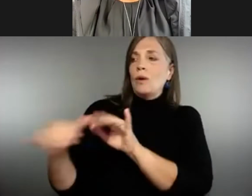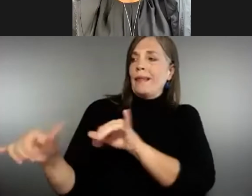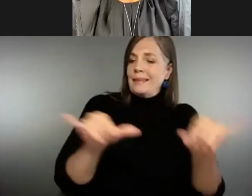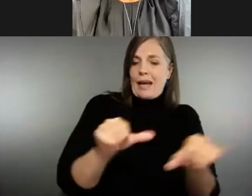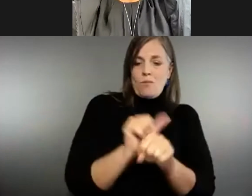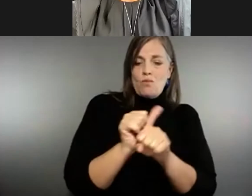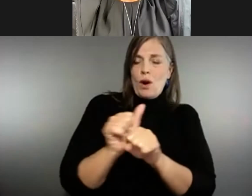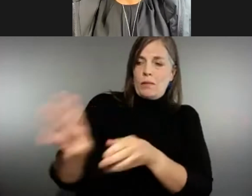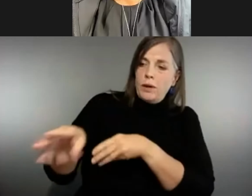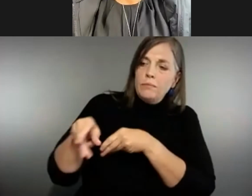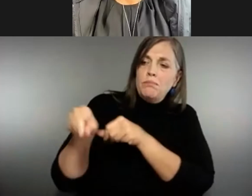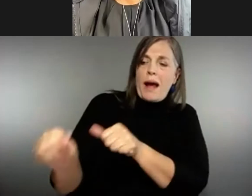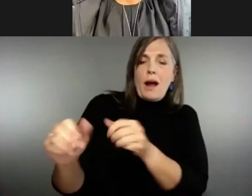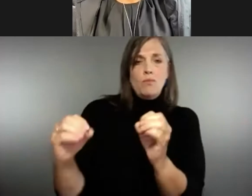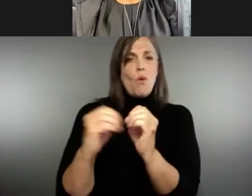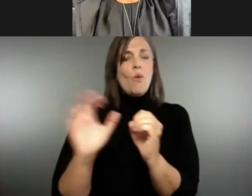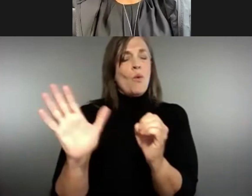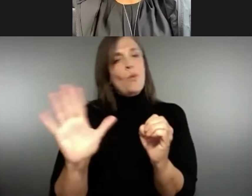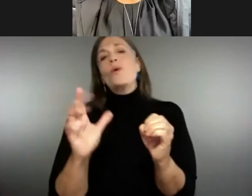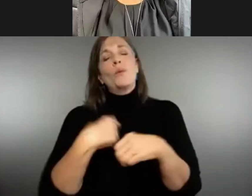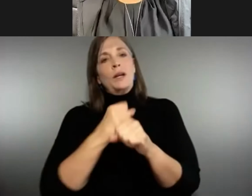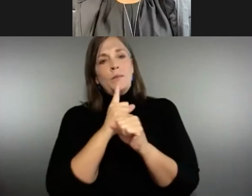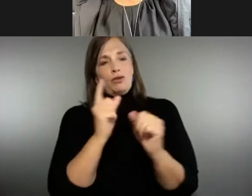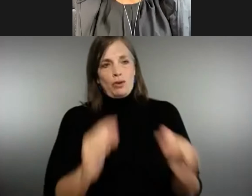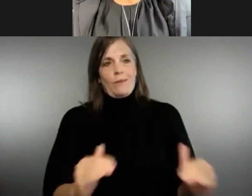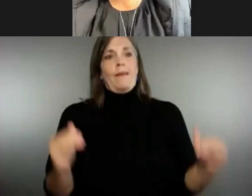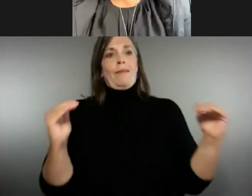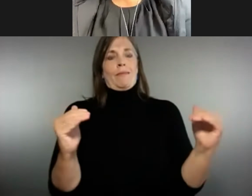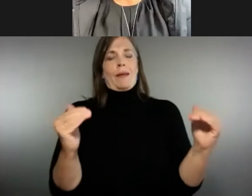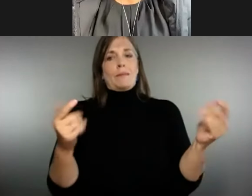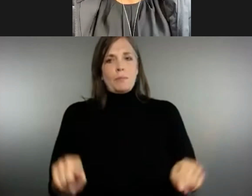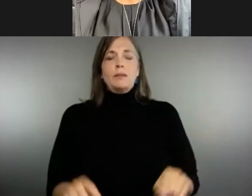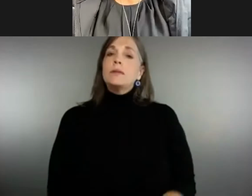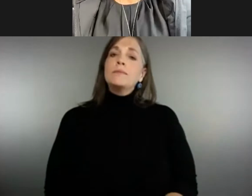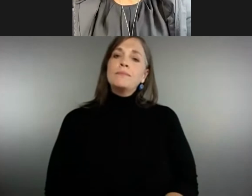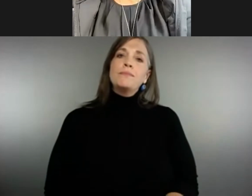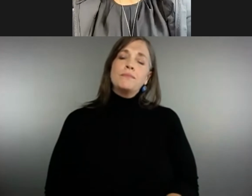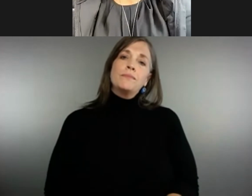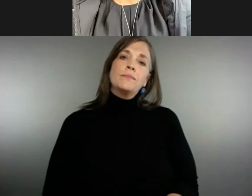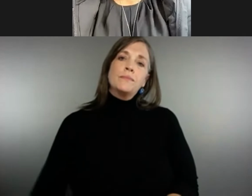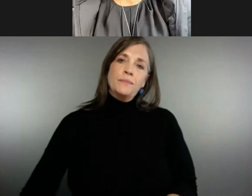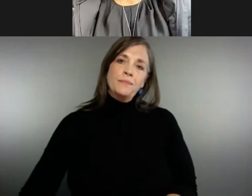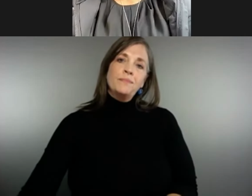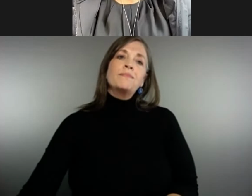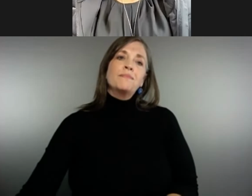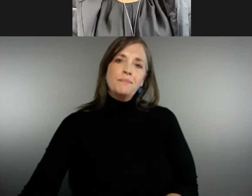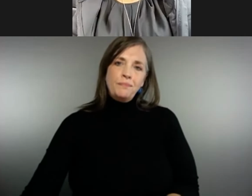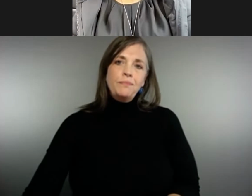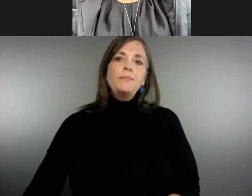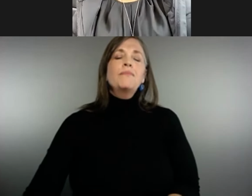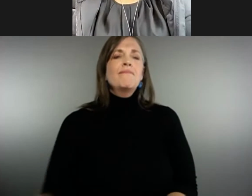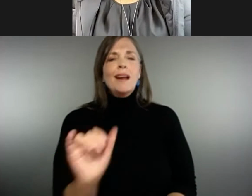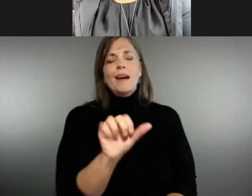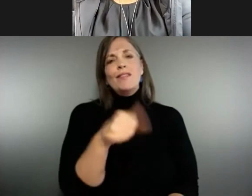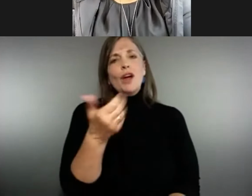so much more um so we we need to make sure that that is happening the other thing is you know i've prioritized the care economy as part